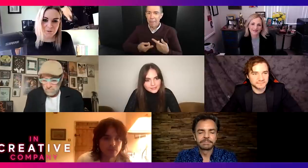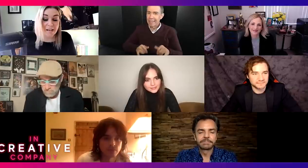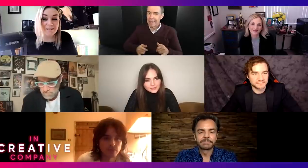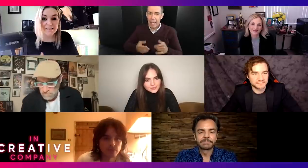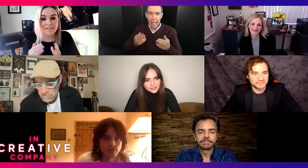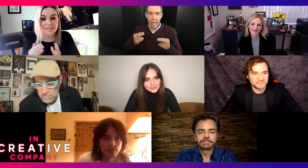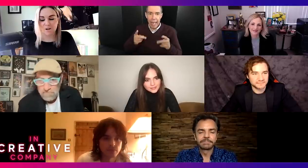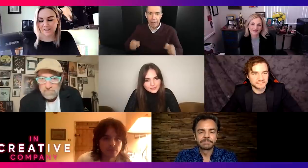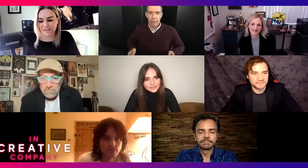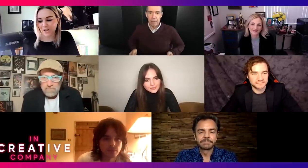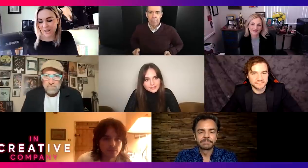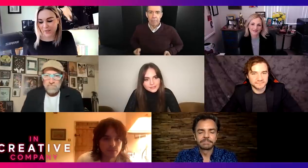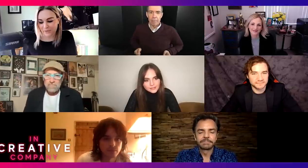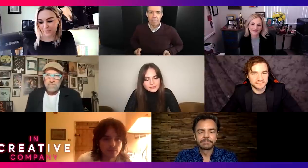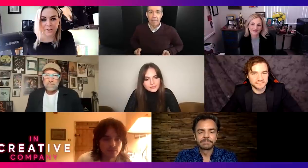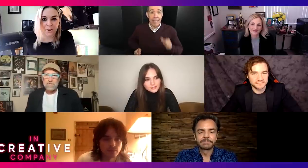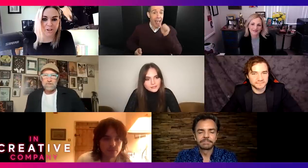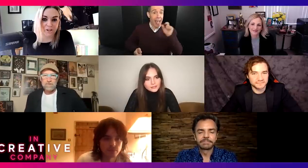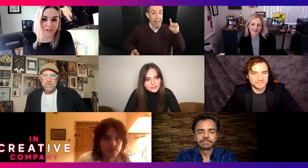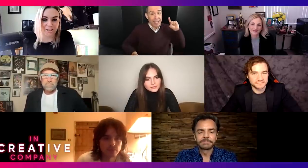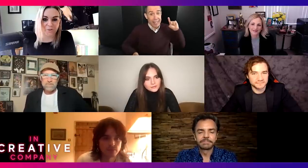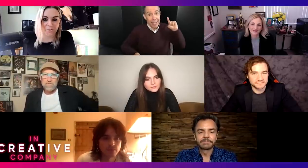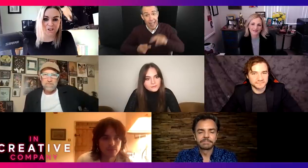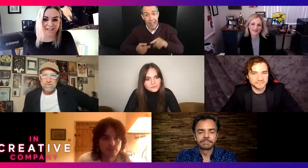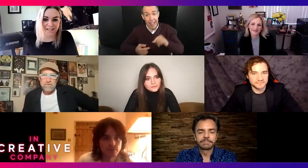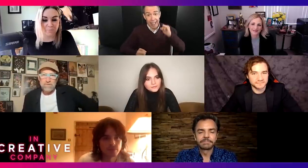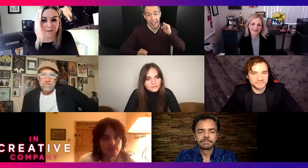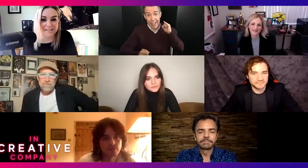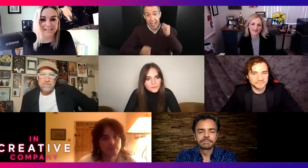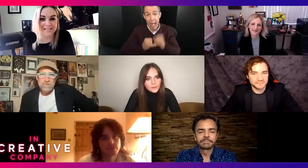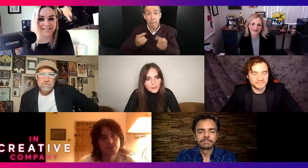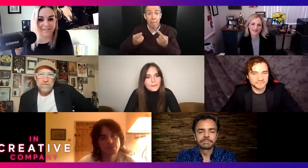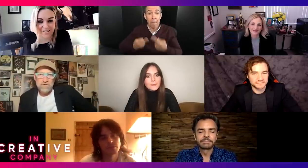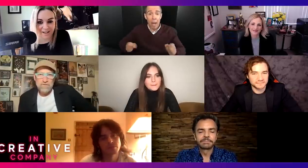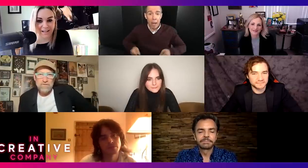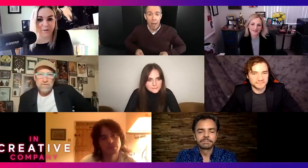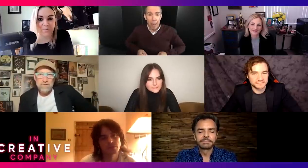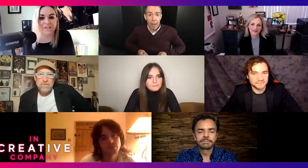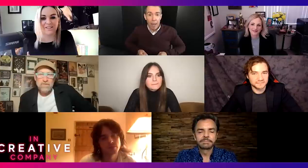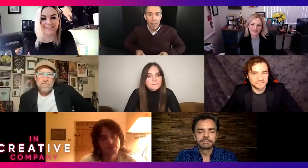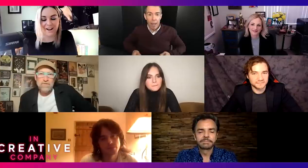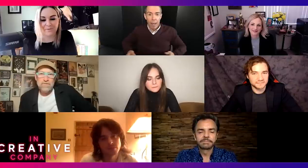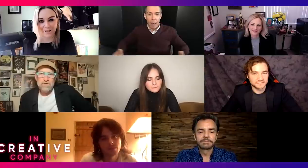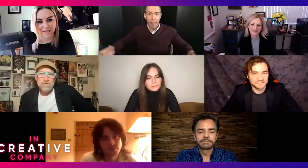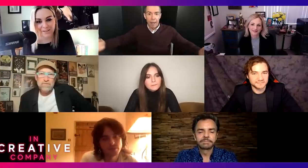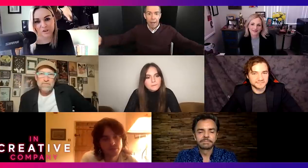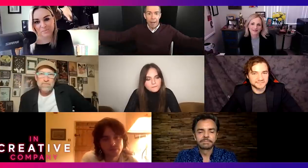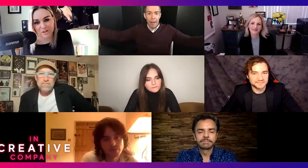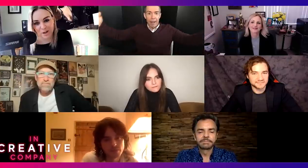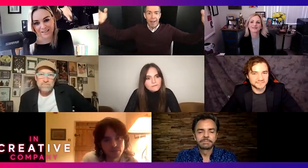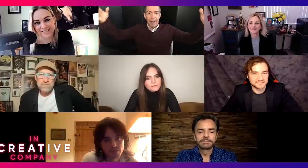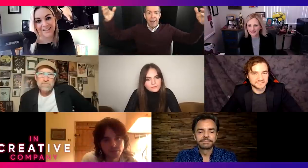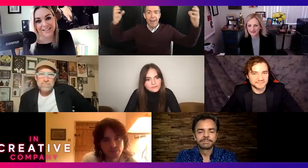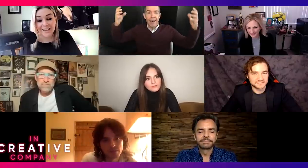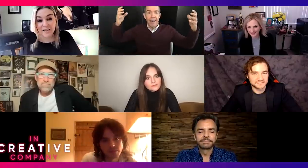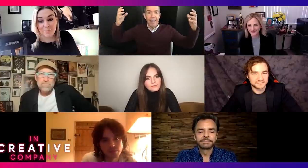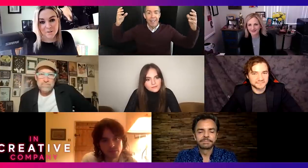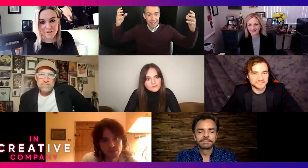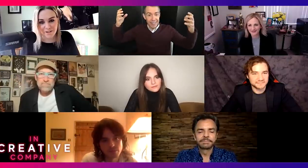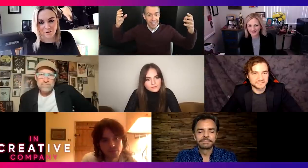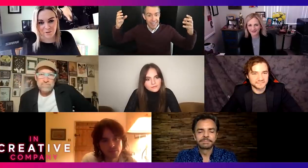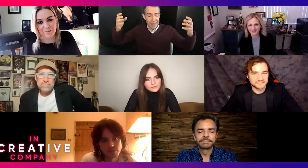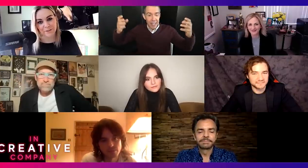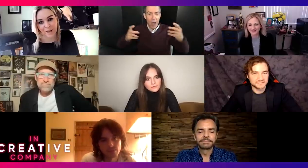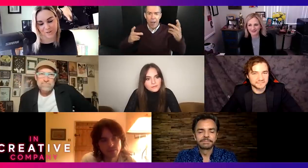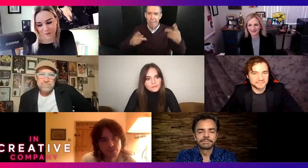hands close to her chest. And it's not until the final audition when she embraces sign language and everything that she's been trying to keep